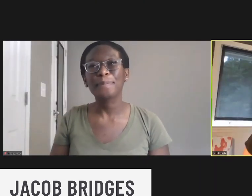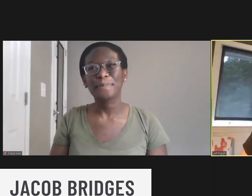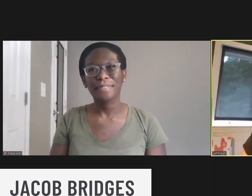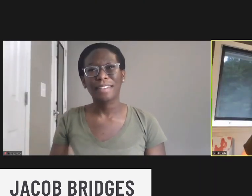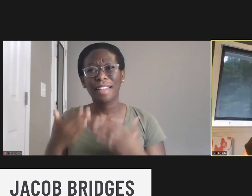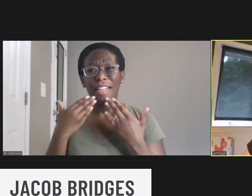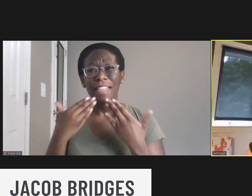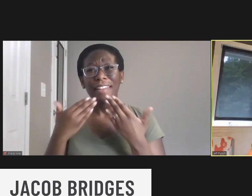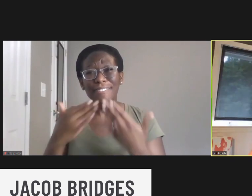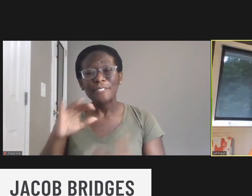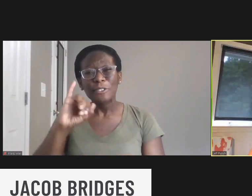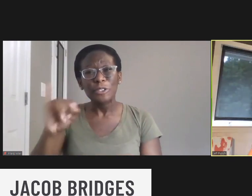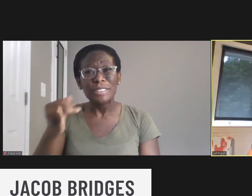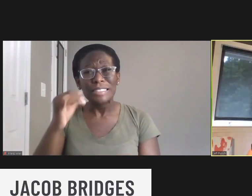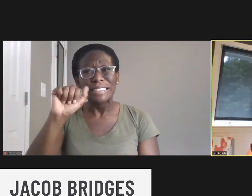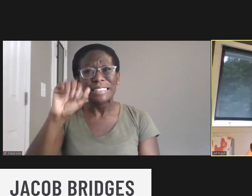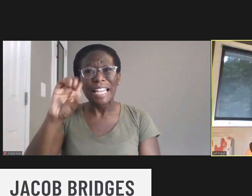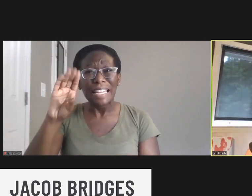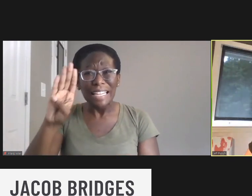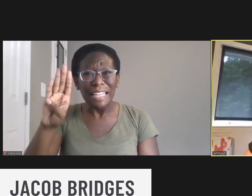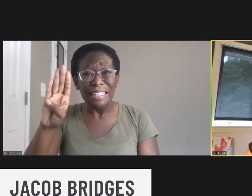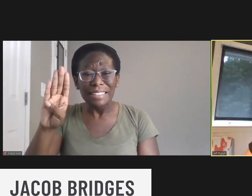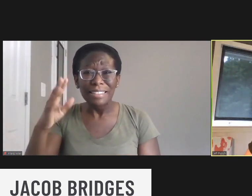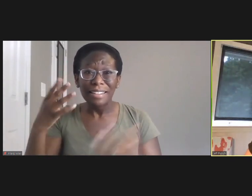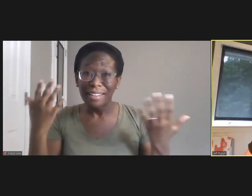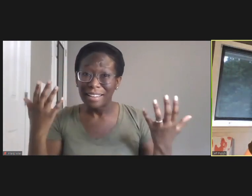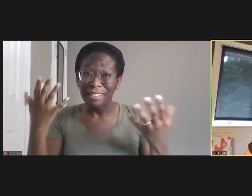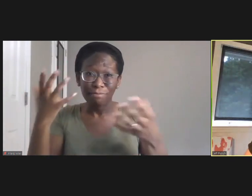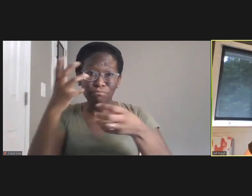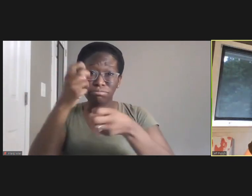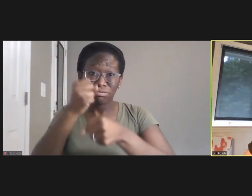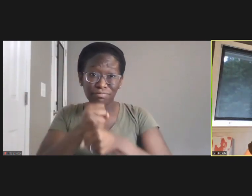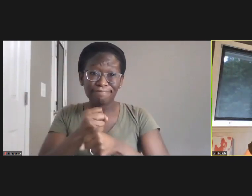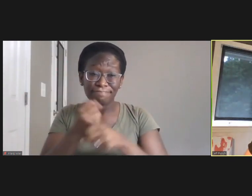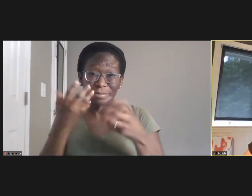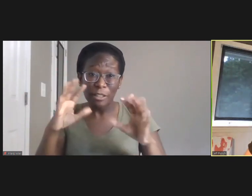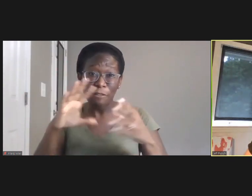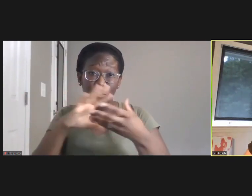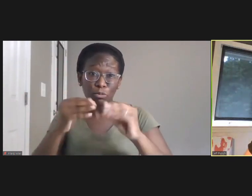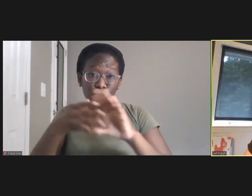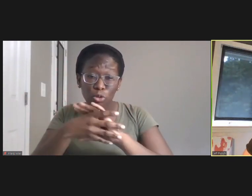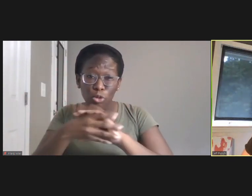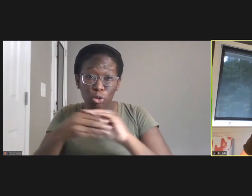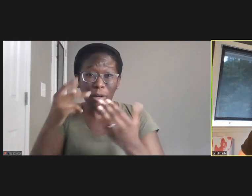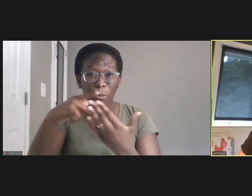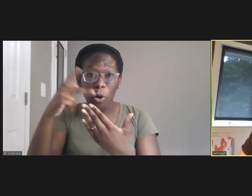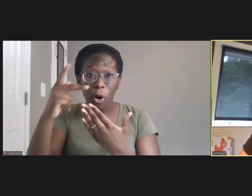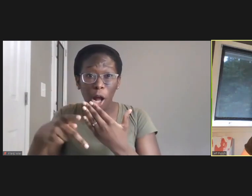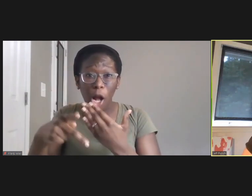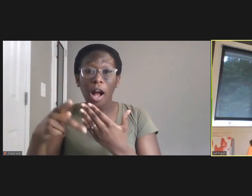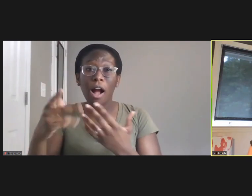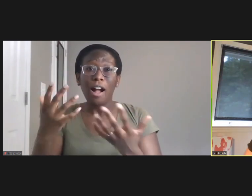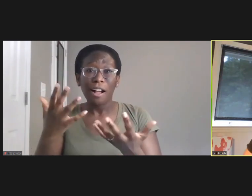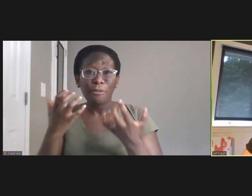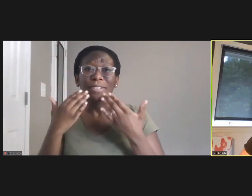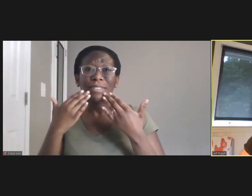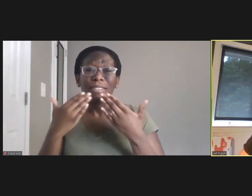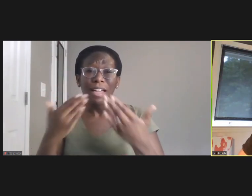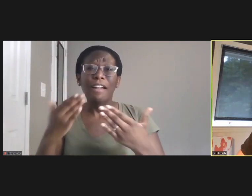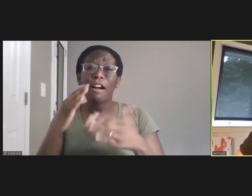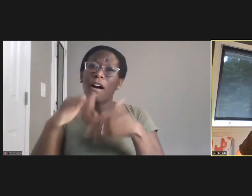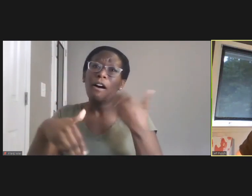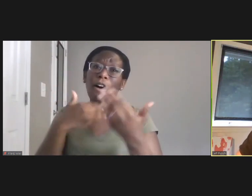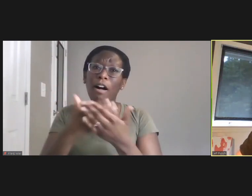Thank you, Jacob. And that's it for our storytelling program. I'd like to thank all of the people who had